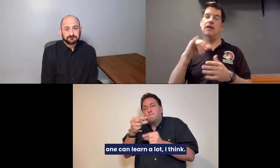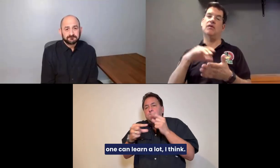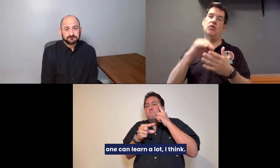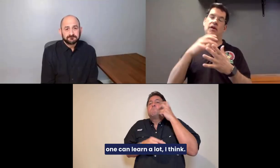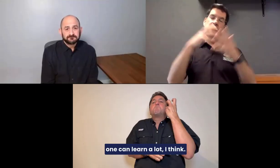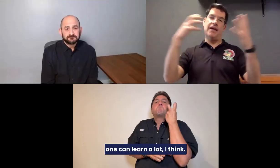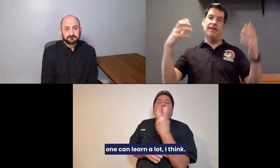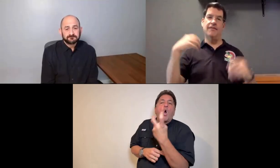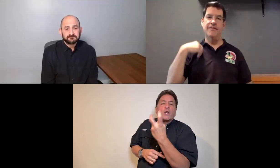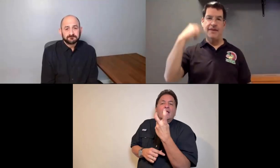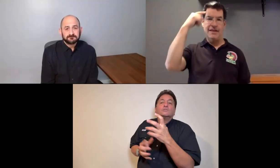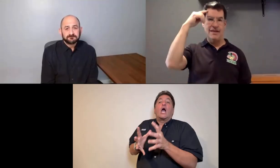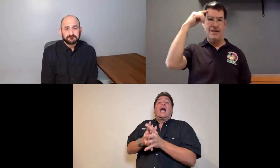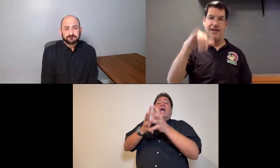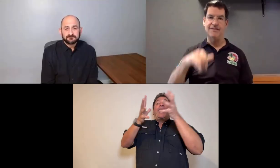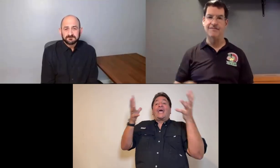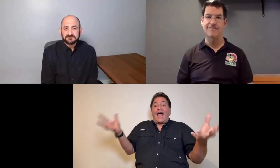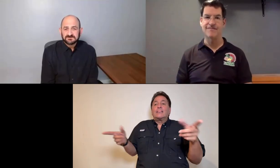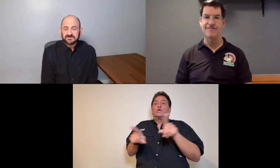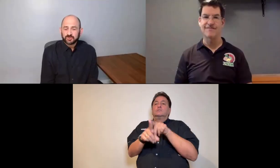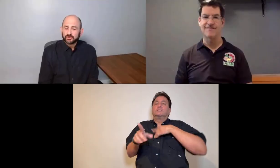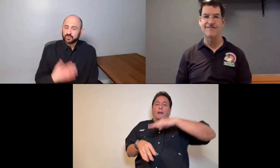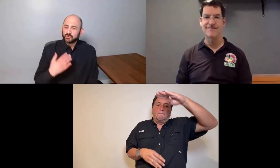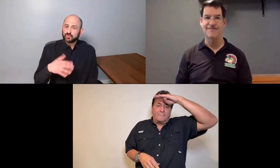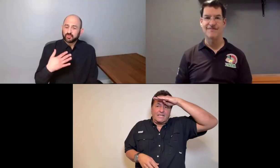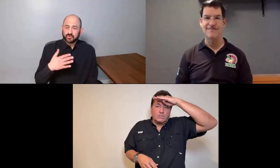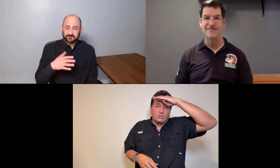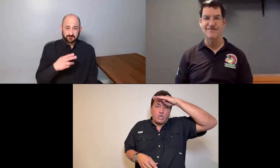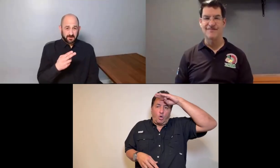lot, I think.